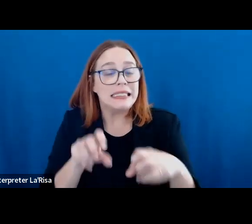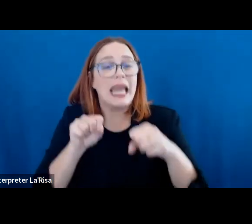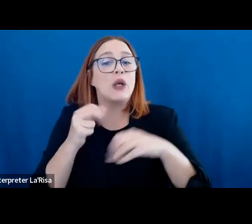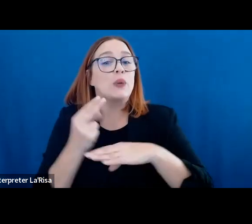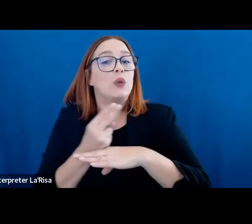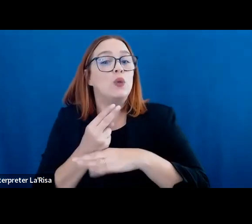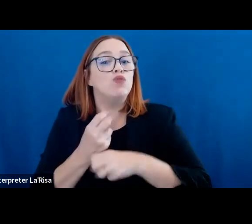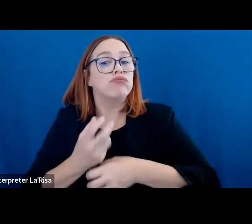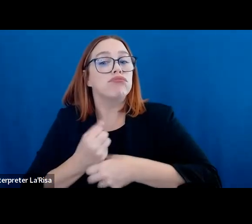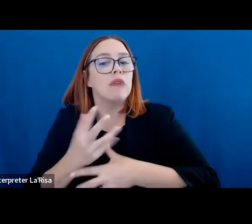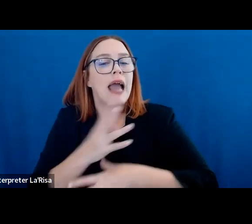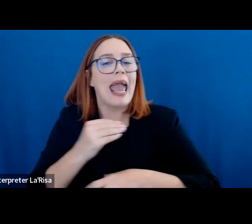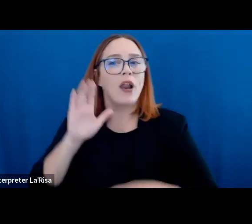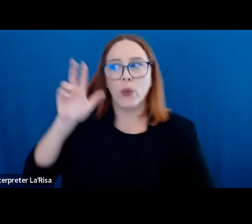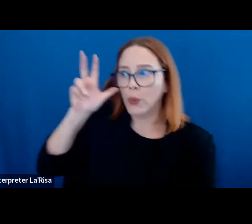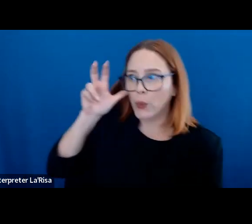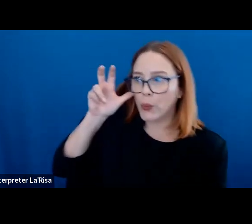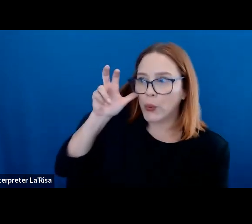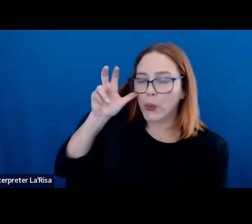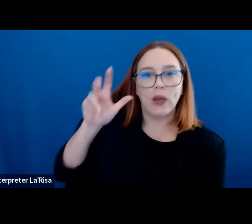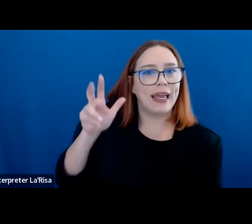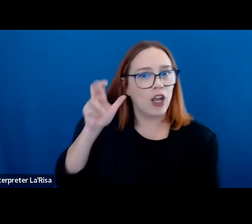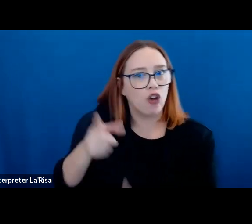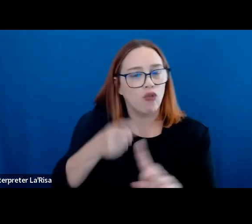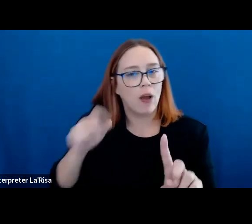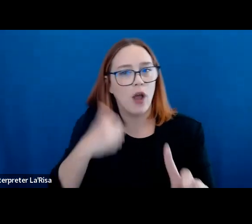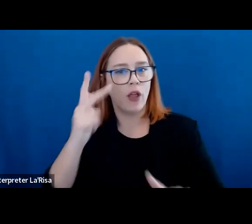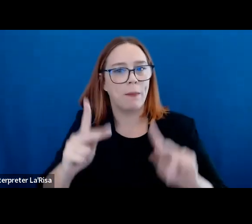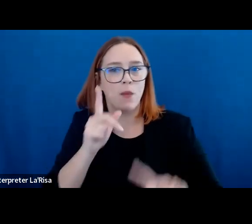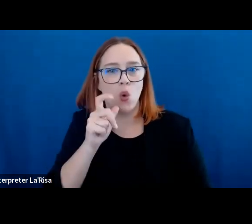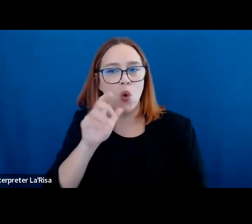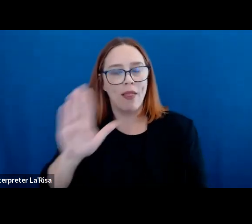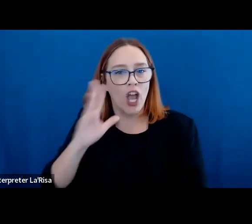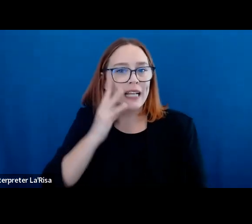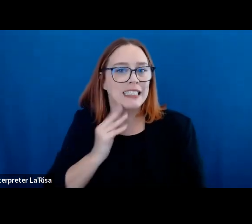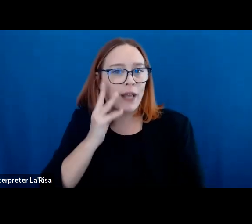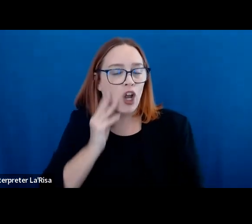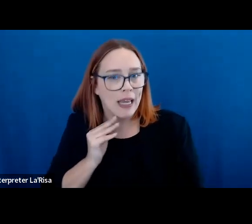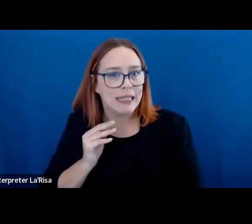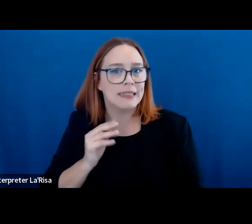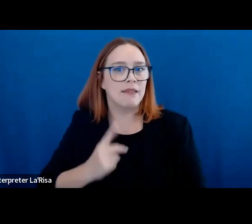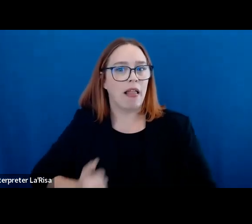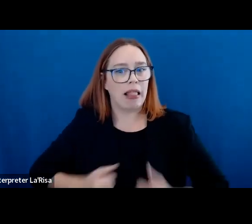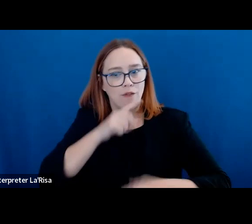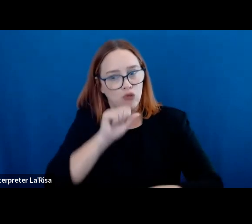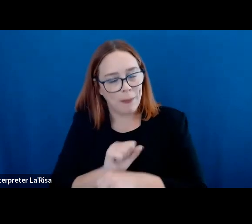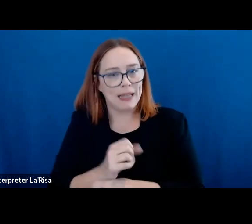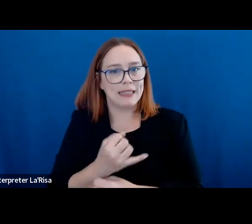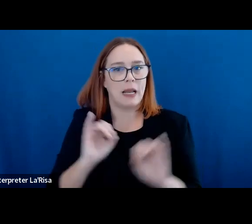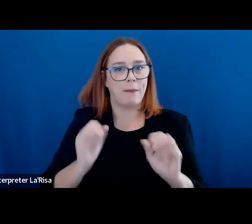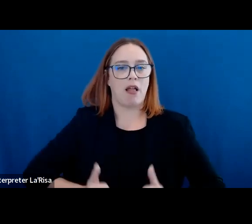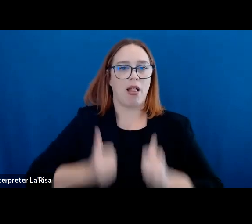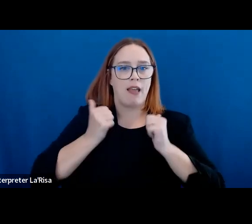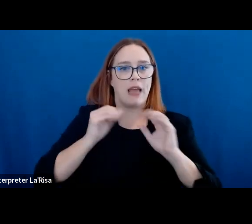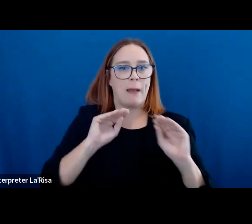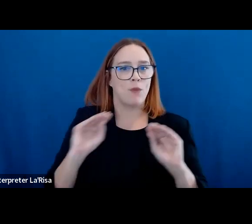learning opportunity to hear from those who have lived experience in the IL movement and what it's like to be a part